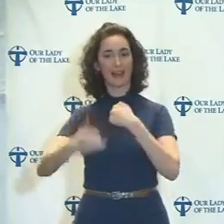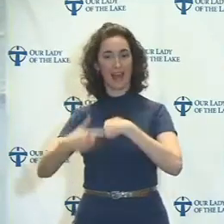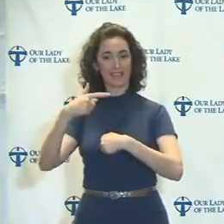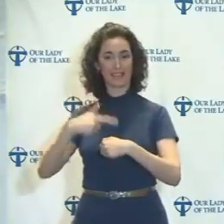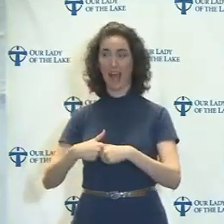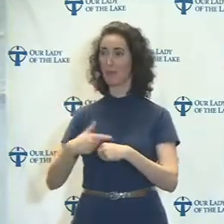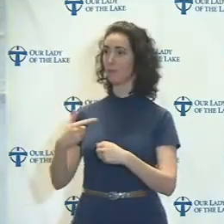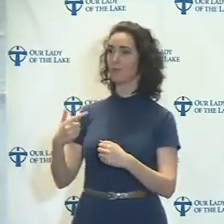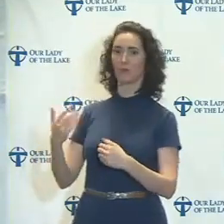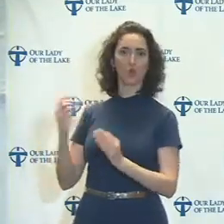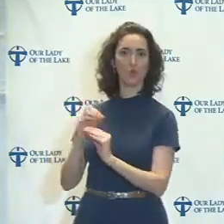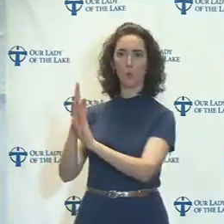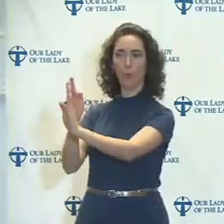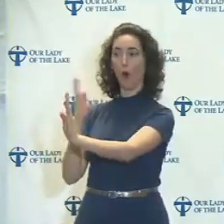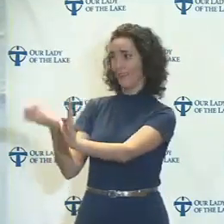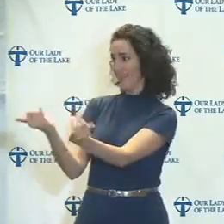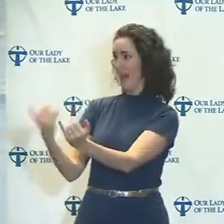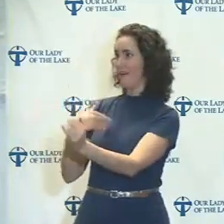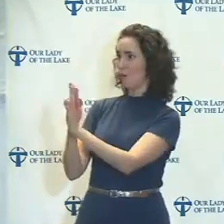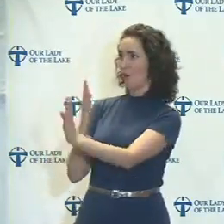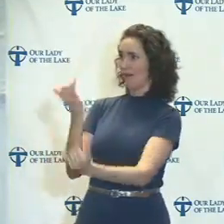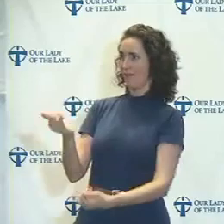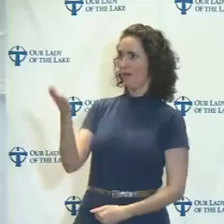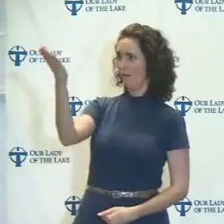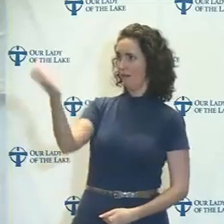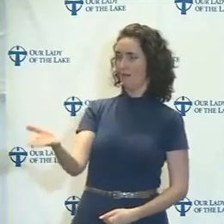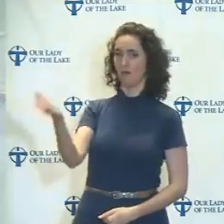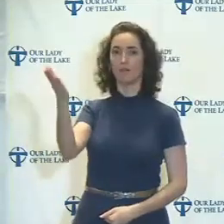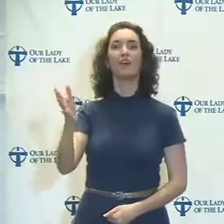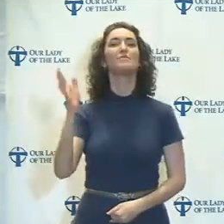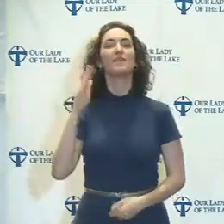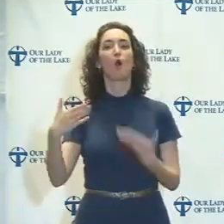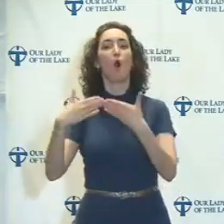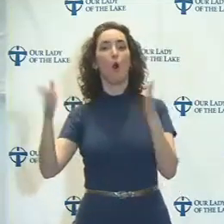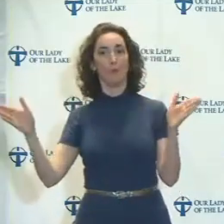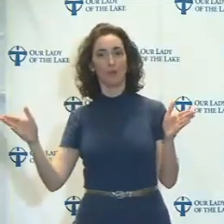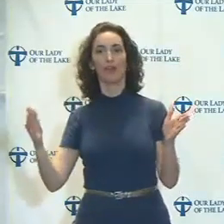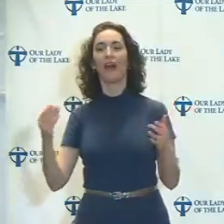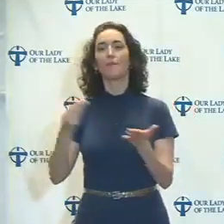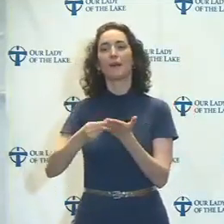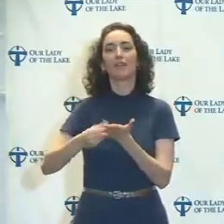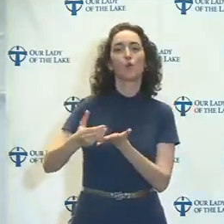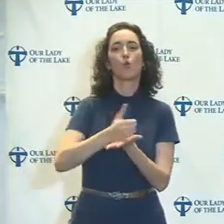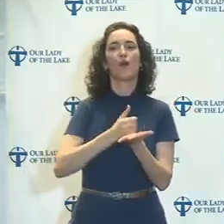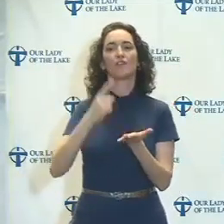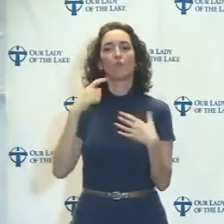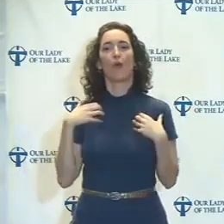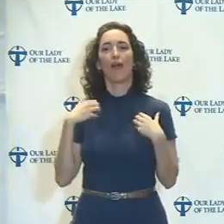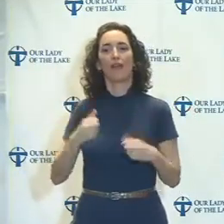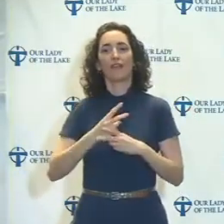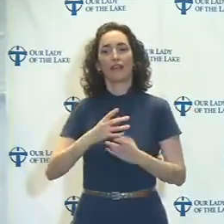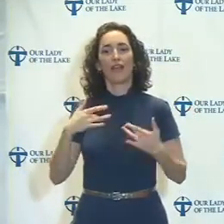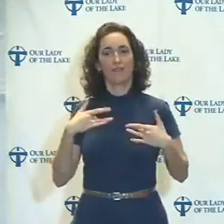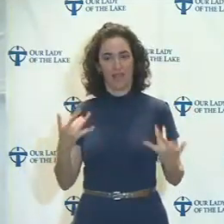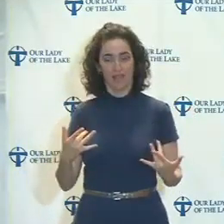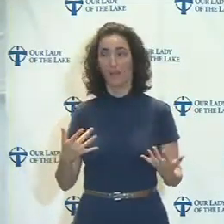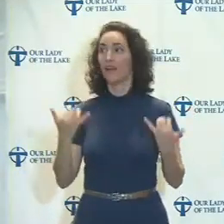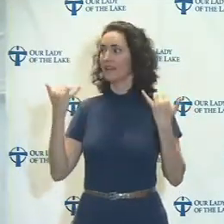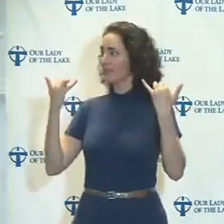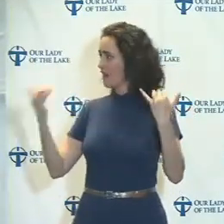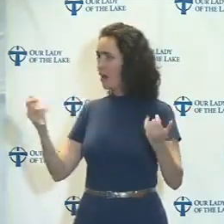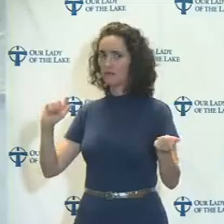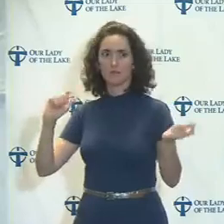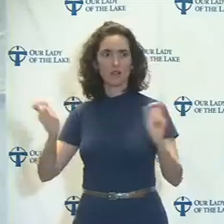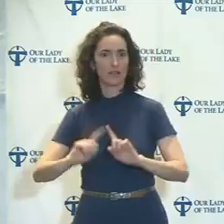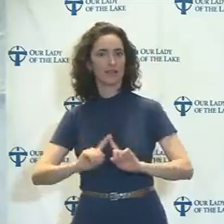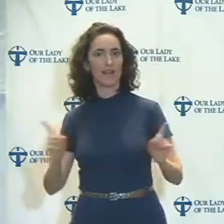divider, and it was a couple years ago, and it was a fundraiser for our healthcare event. And now we're here talking about